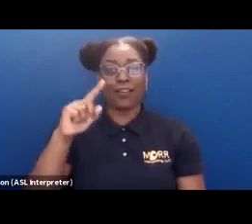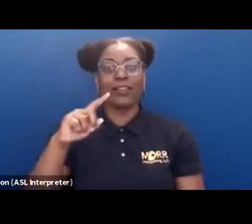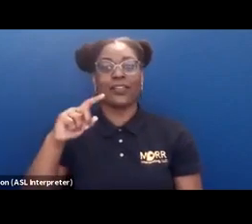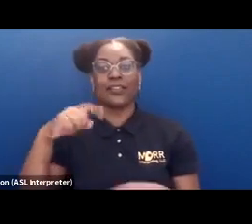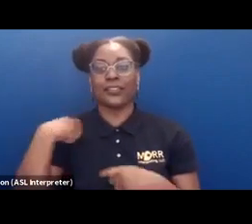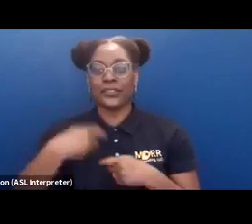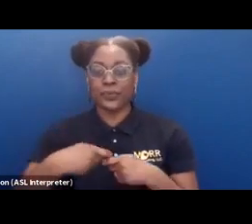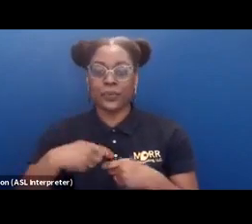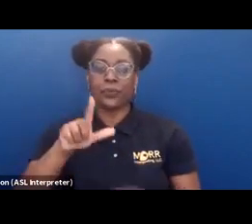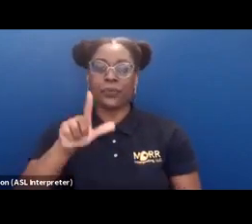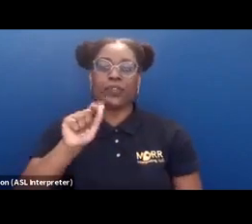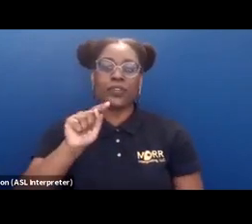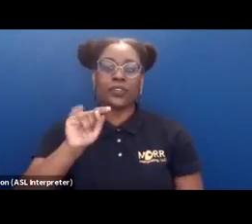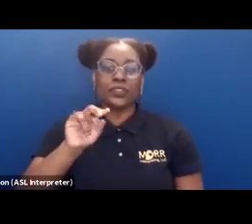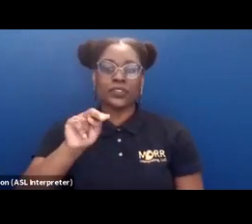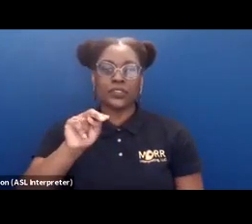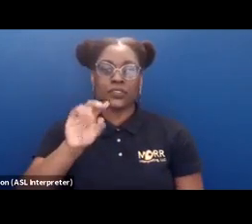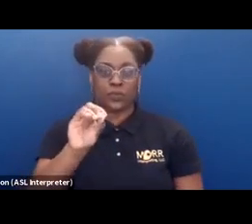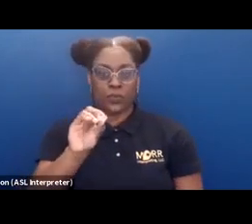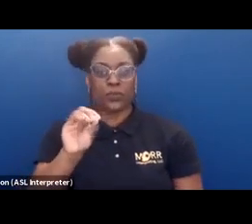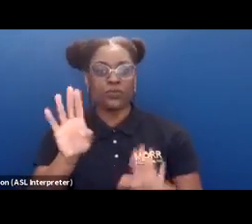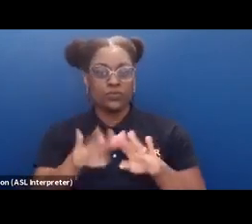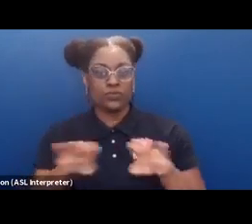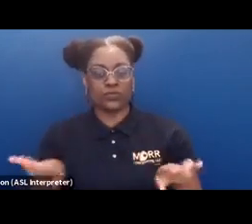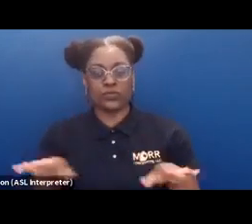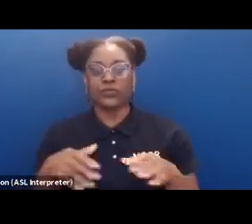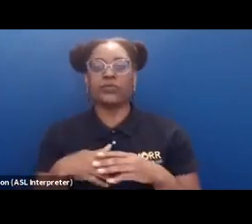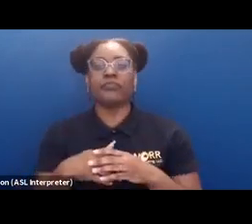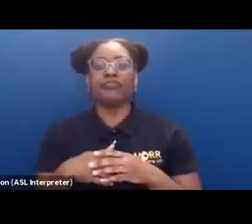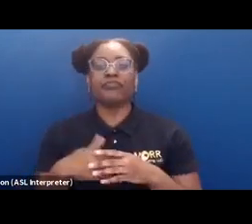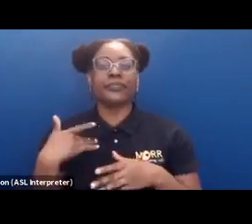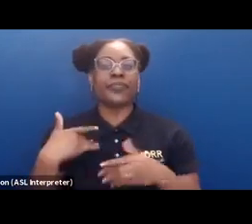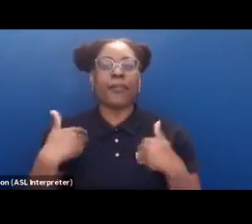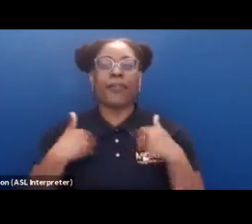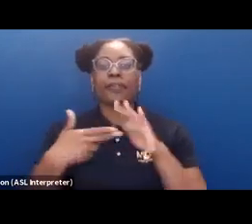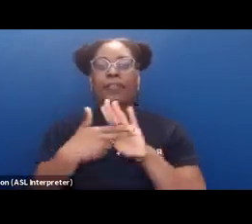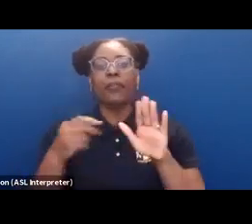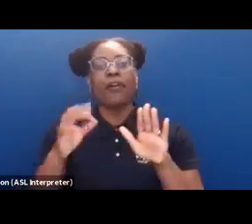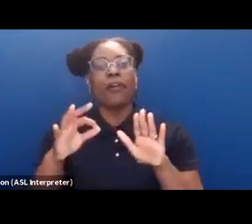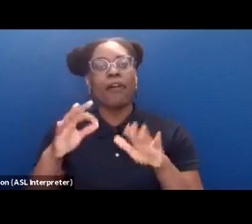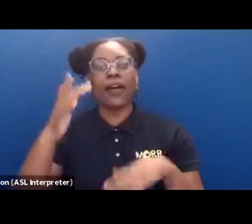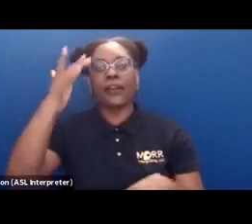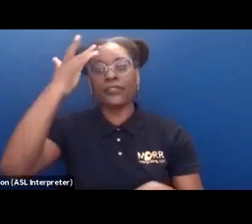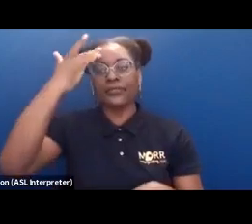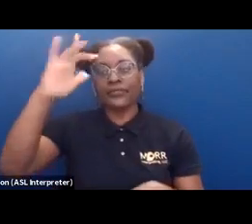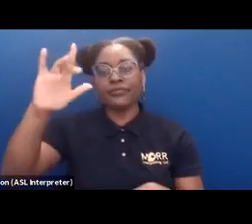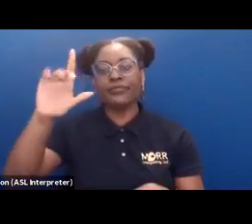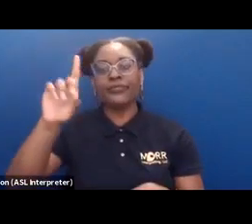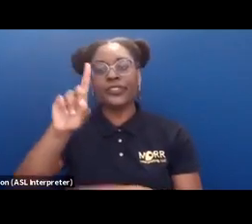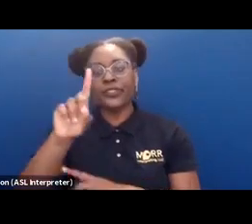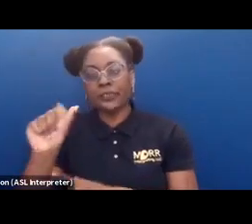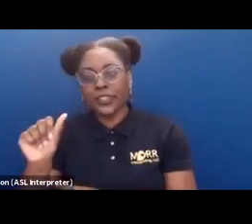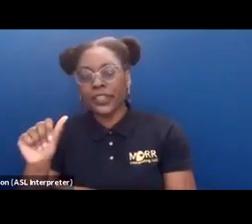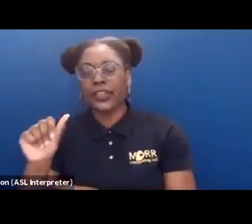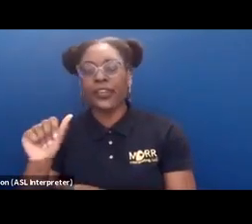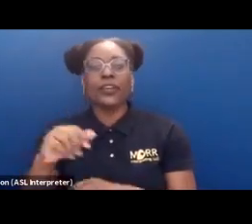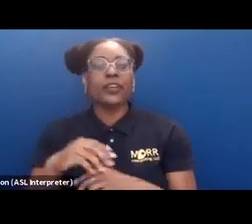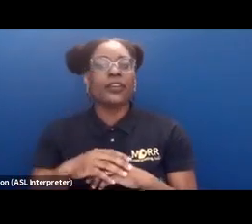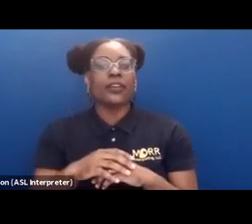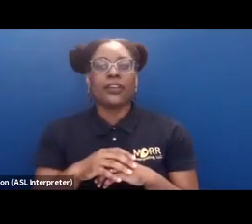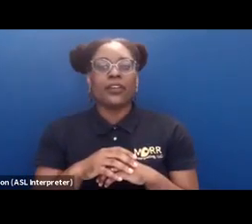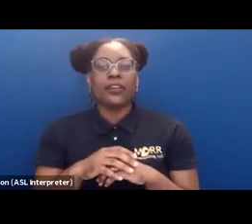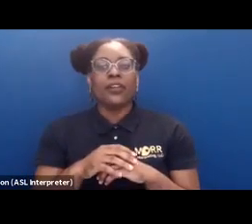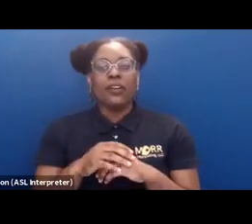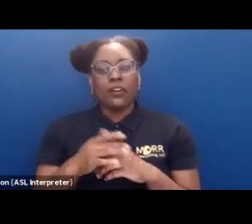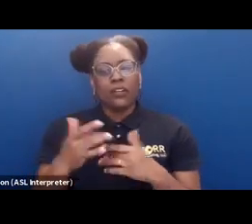those who have the label of any kind of intellectual or cognitive disability, are usually,